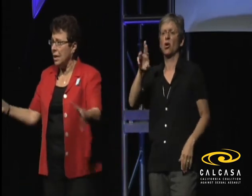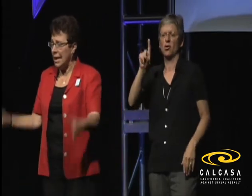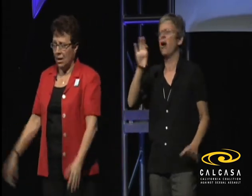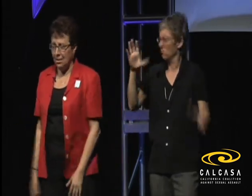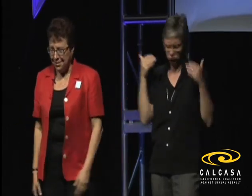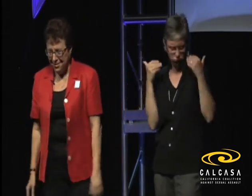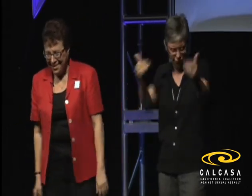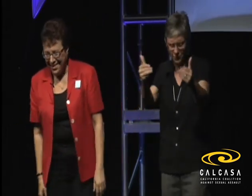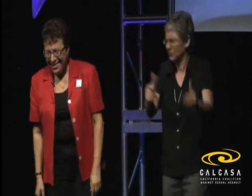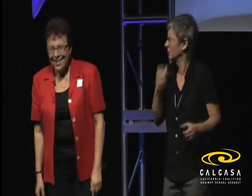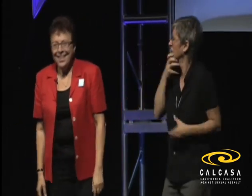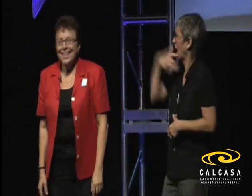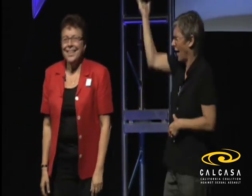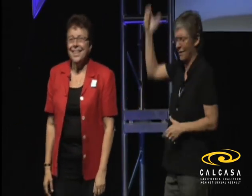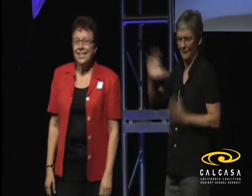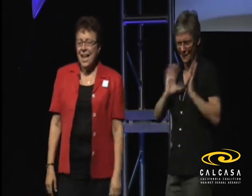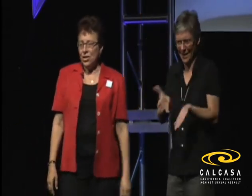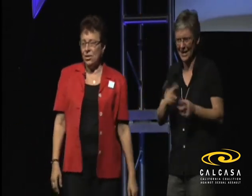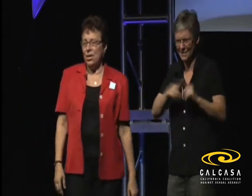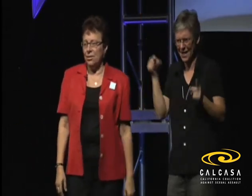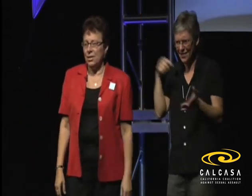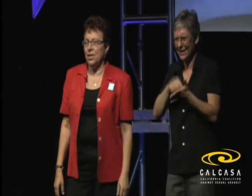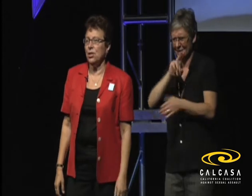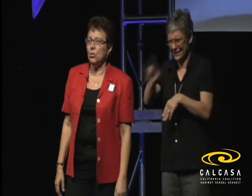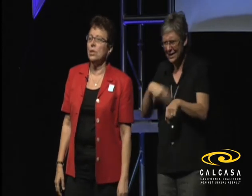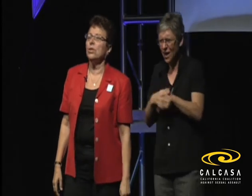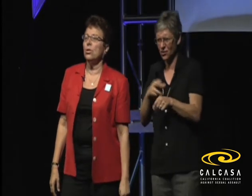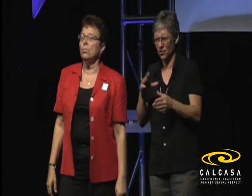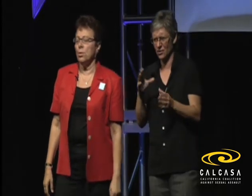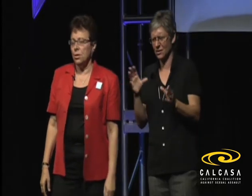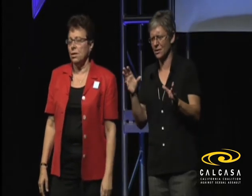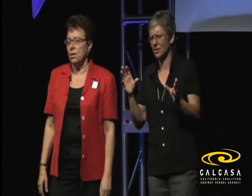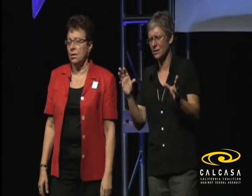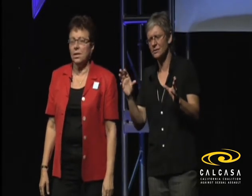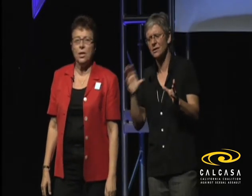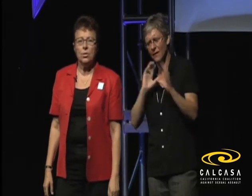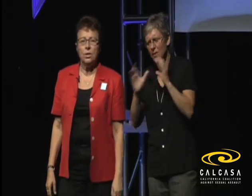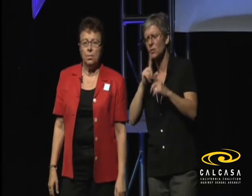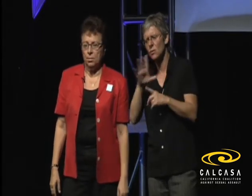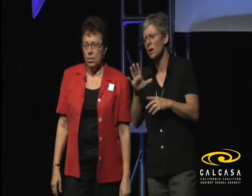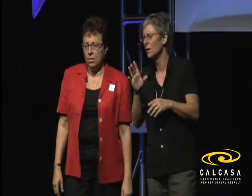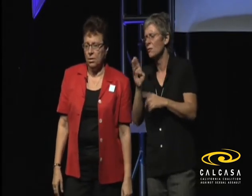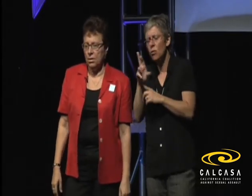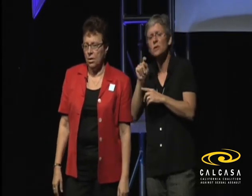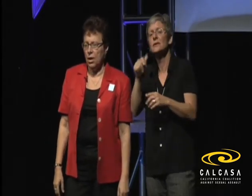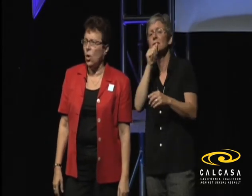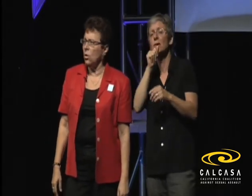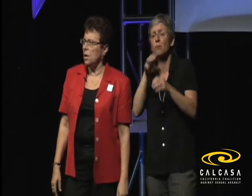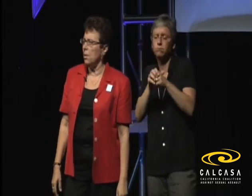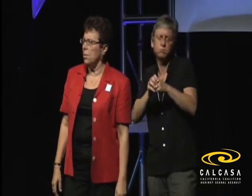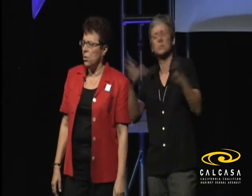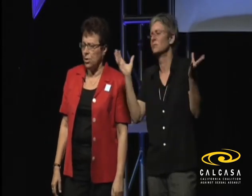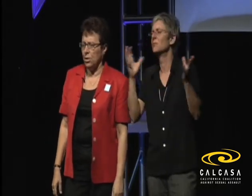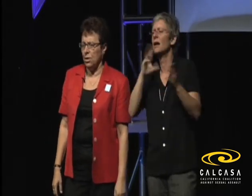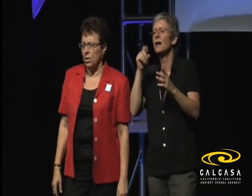then you can yell. These national conversations really do burst the secrecy bubble and hold up a mirror